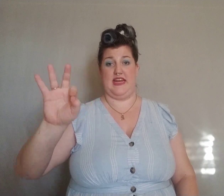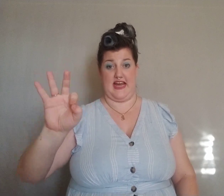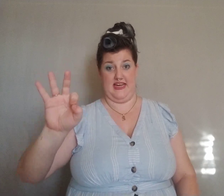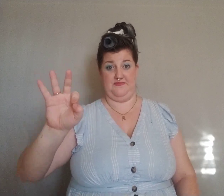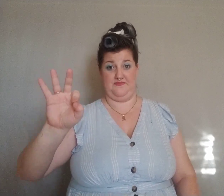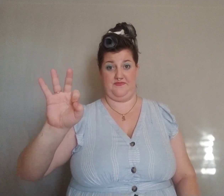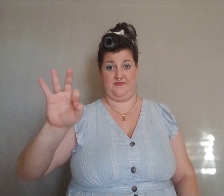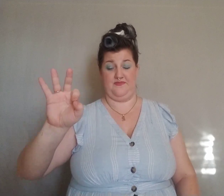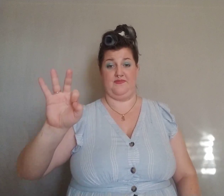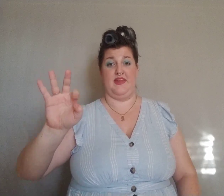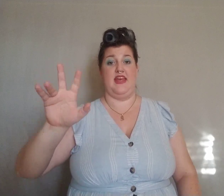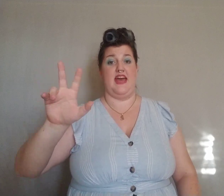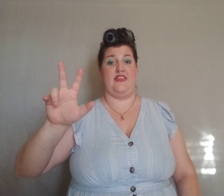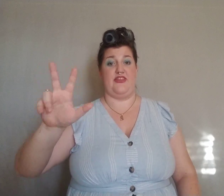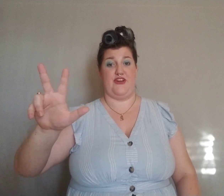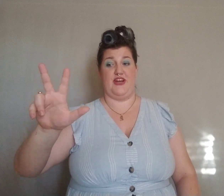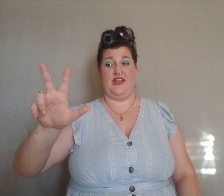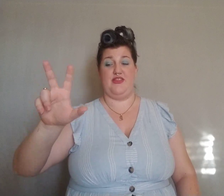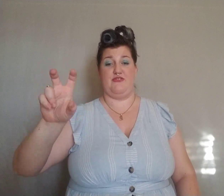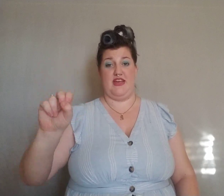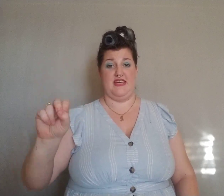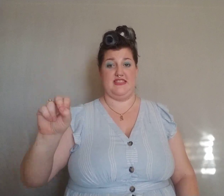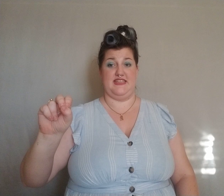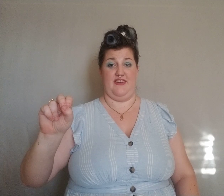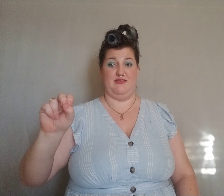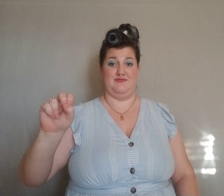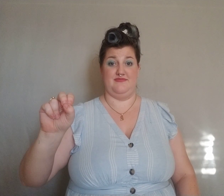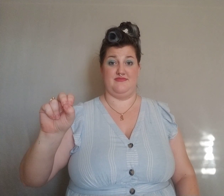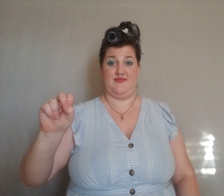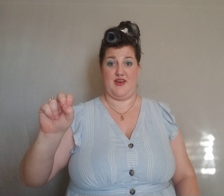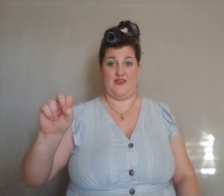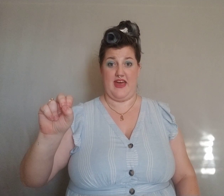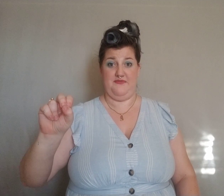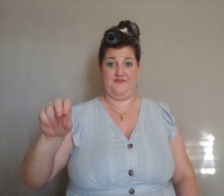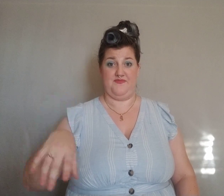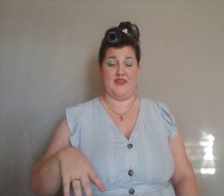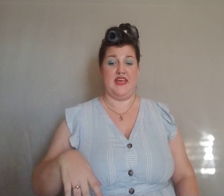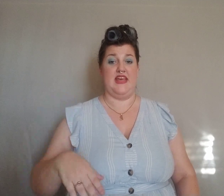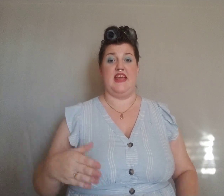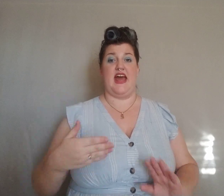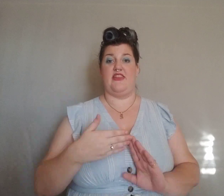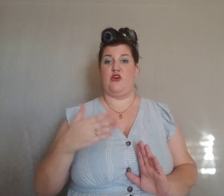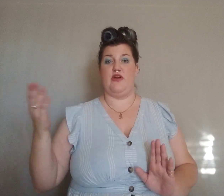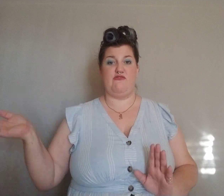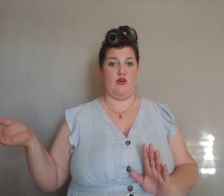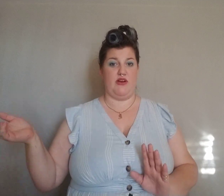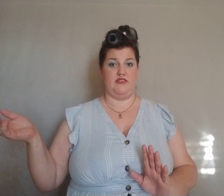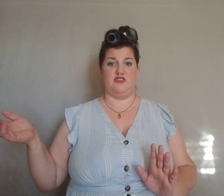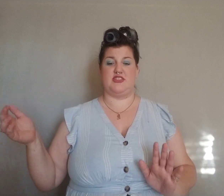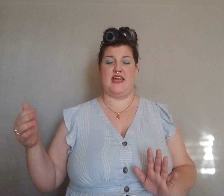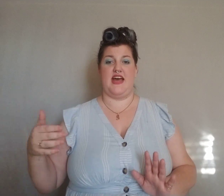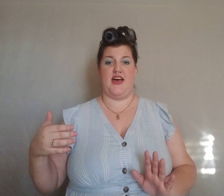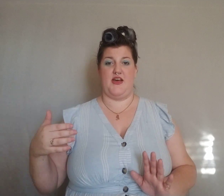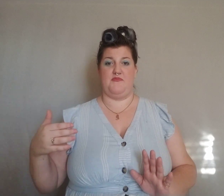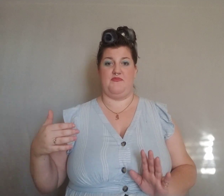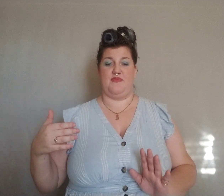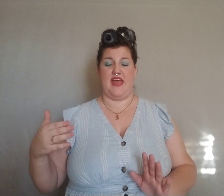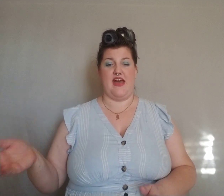29, and then 30, 3, 0. Okay? And then going forward, just